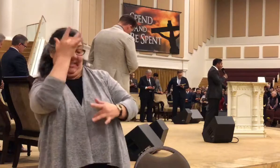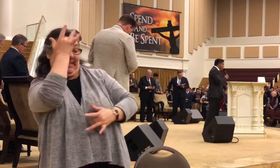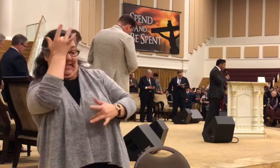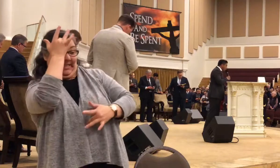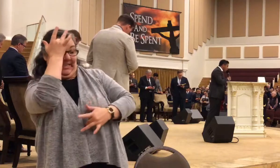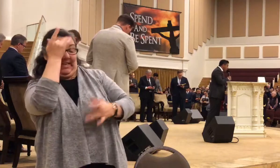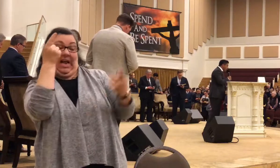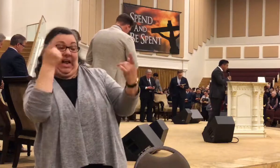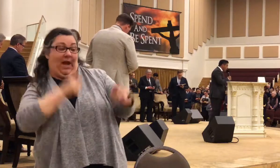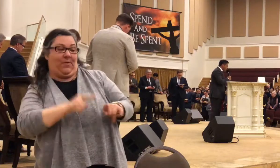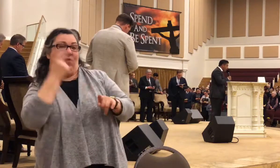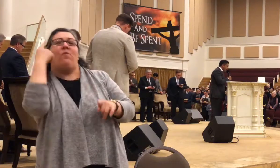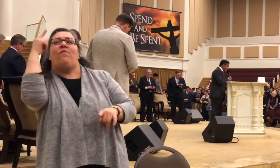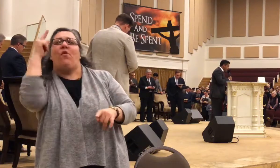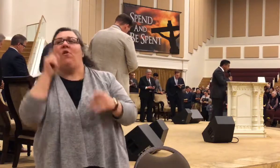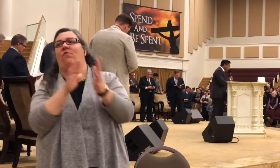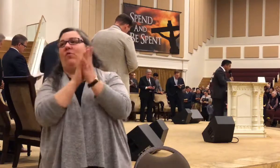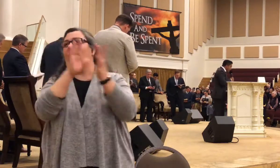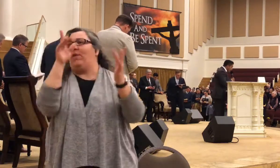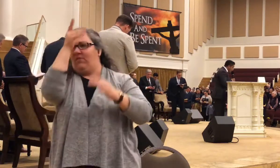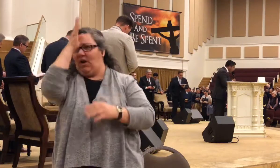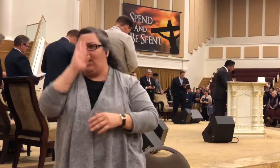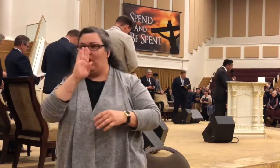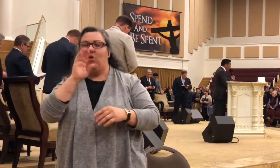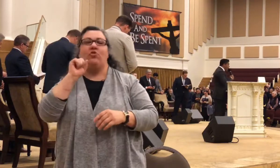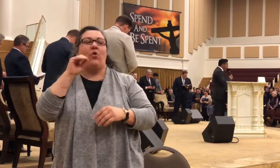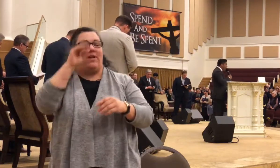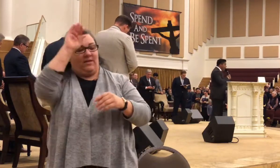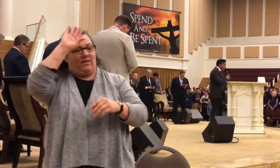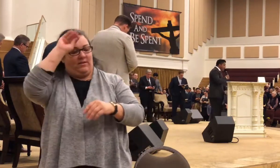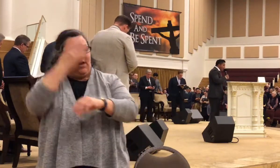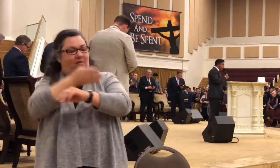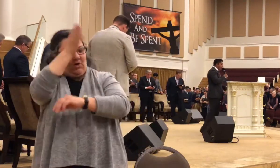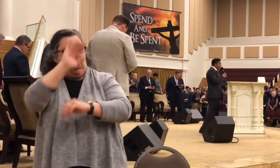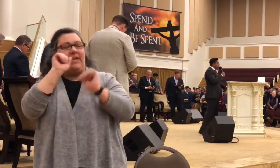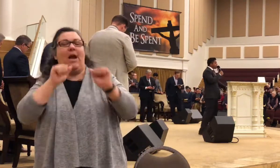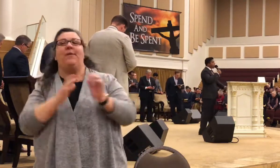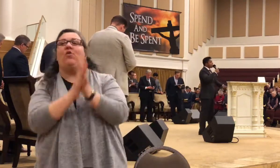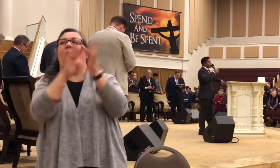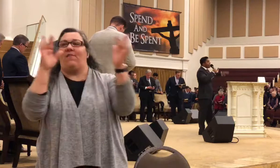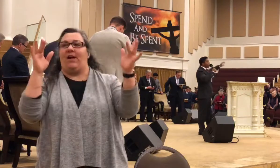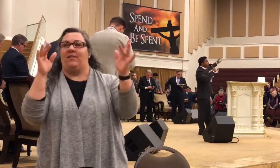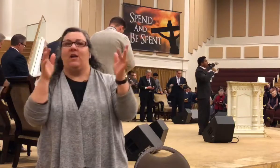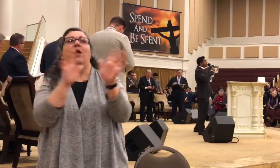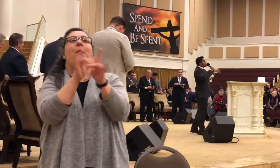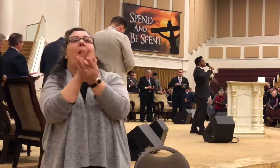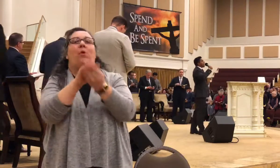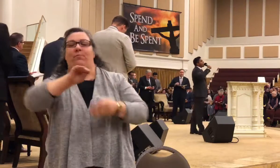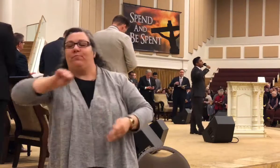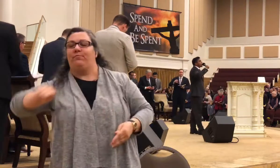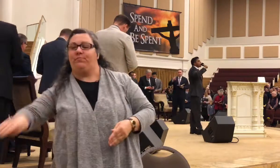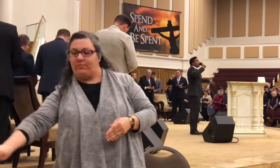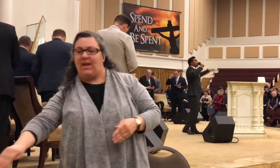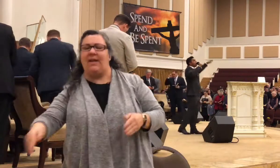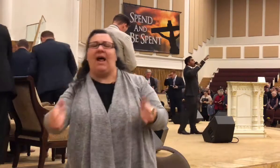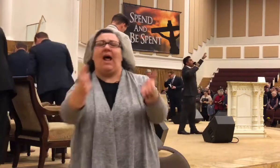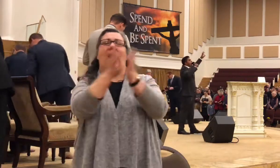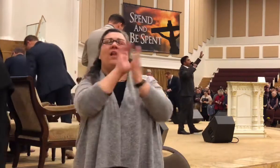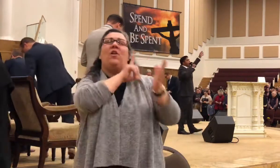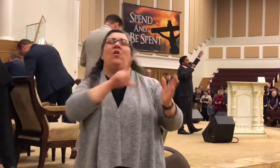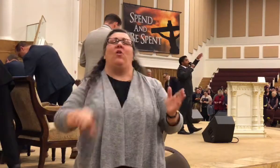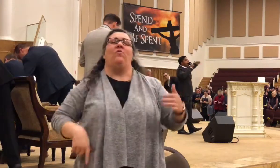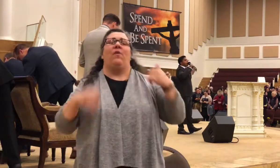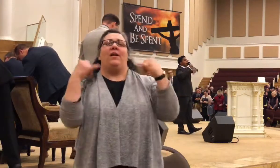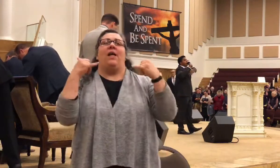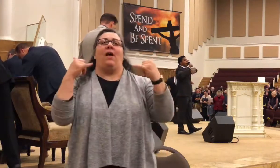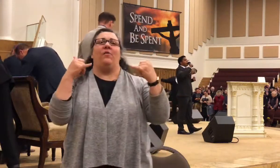problem is for the glory of God, that the Son of God might be glorified thereby. Would you put your Bibles to one side? Let's ask the Lord